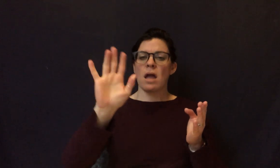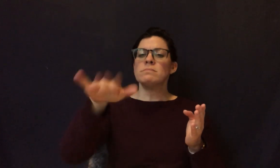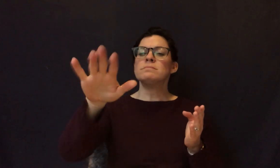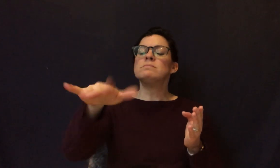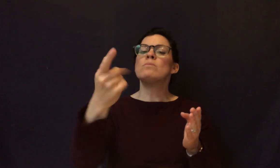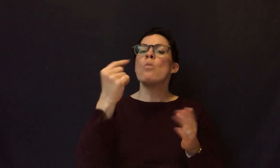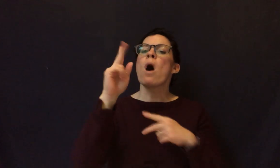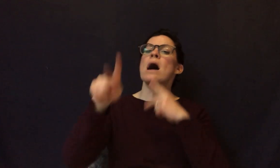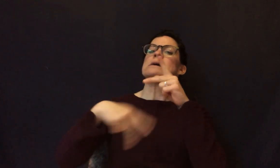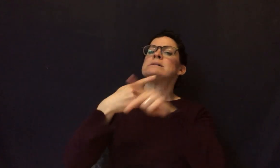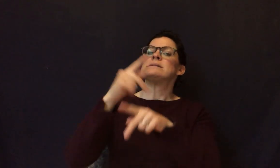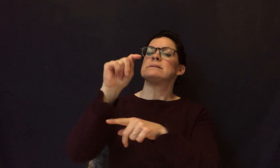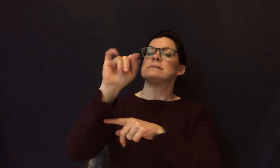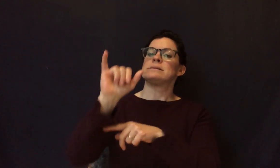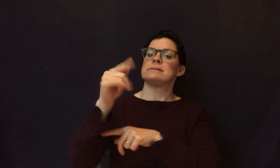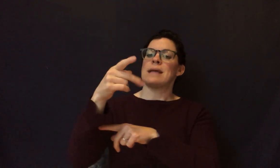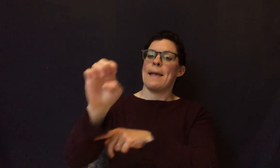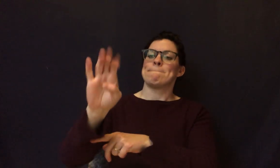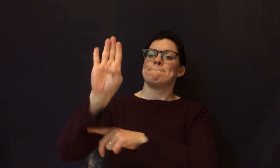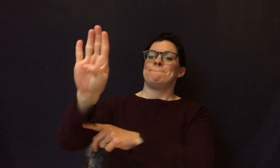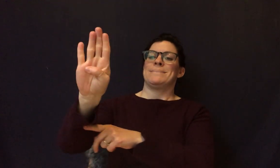I'm gonna look it up. Or what's a Type B fire, actually?